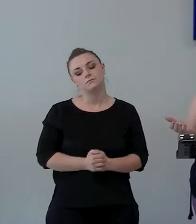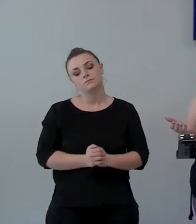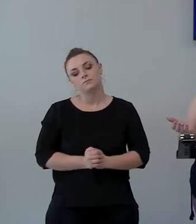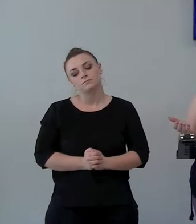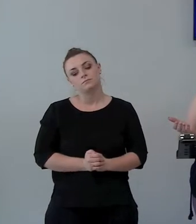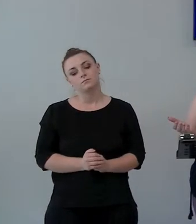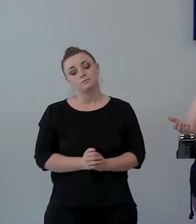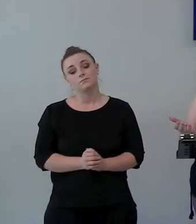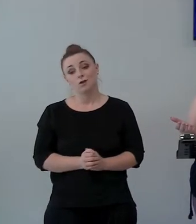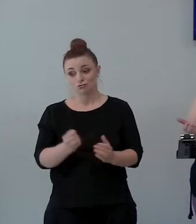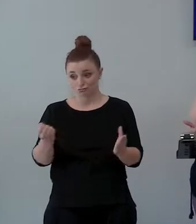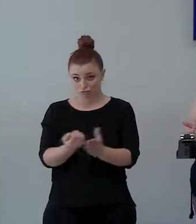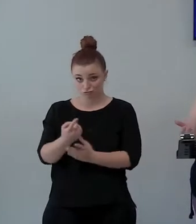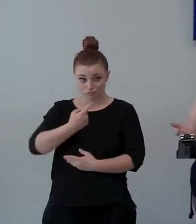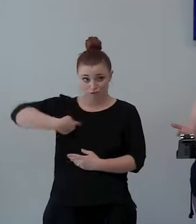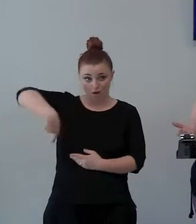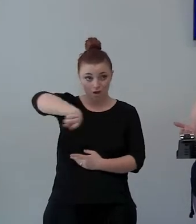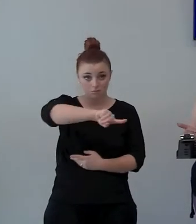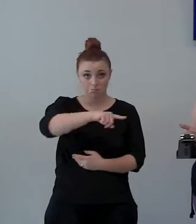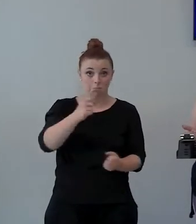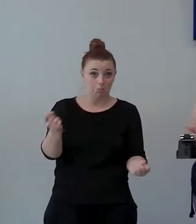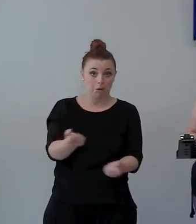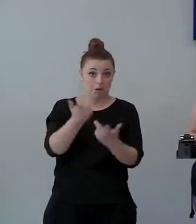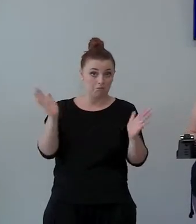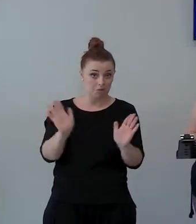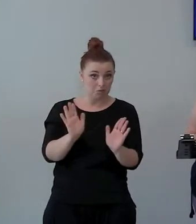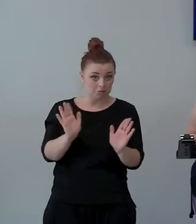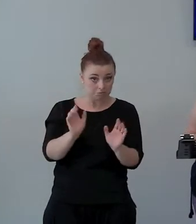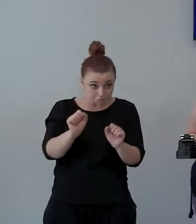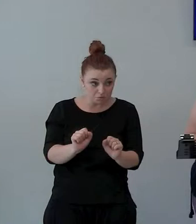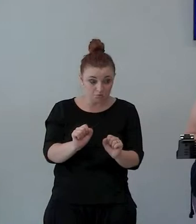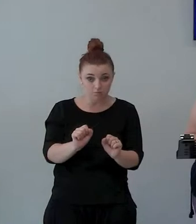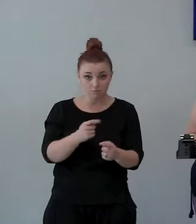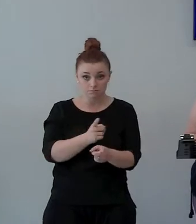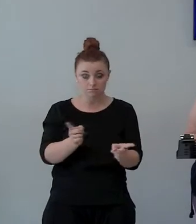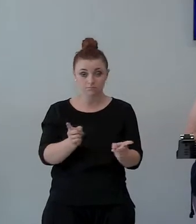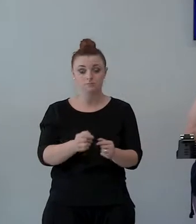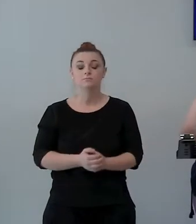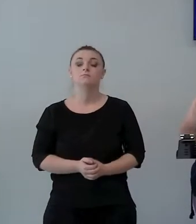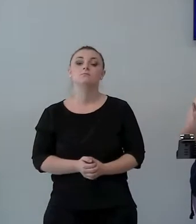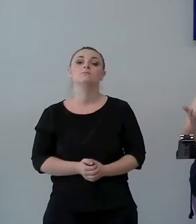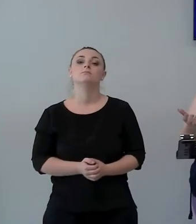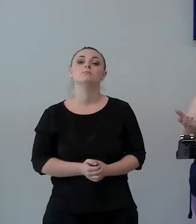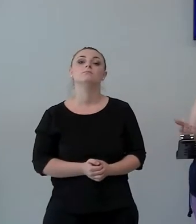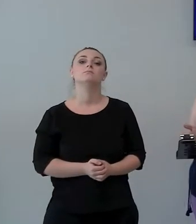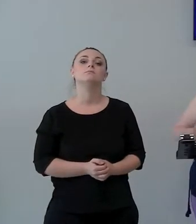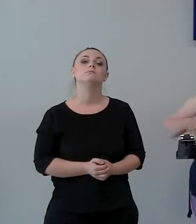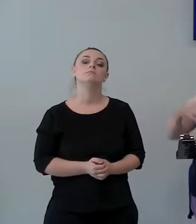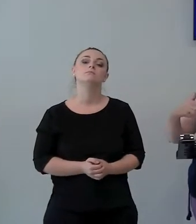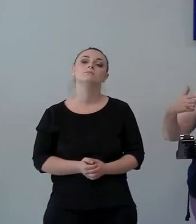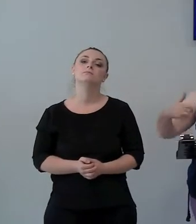Ci sarà capitato anche a noi? Qualche volta? Has it ever happened to us? Ma se